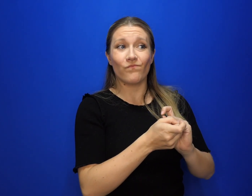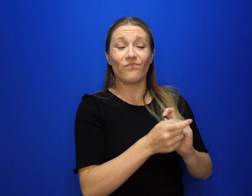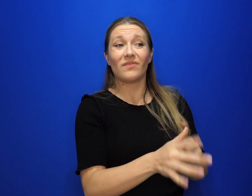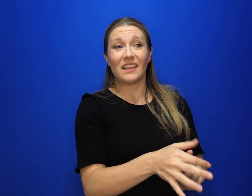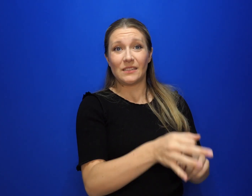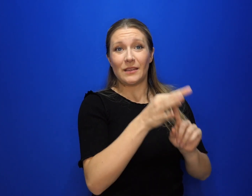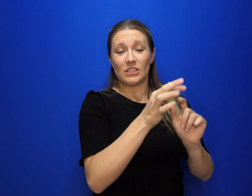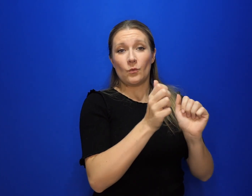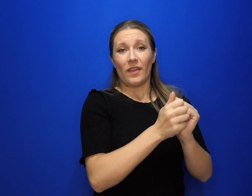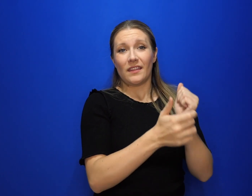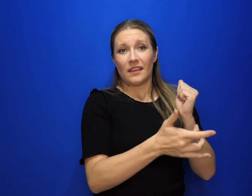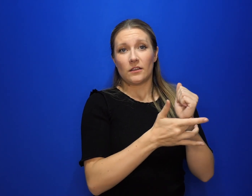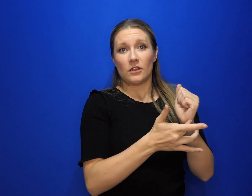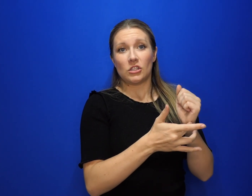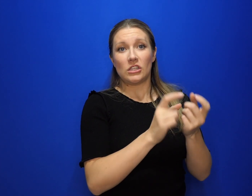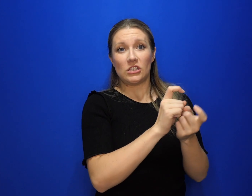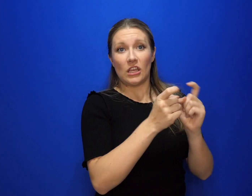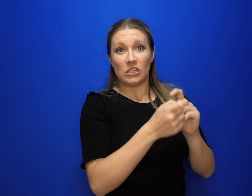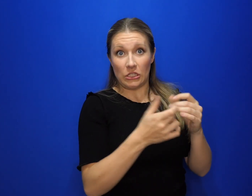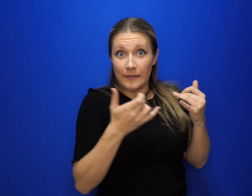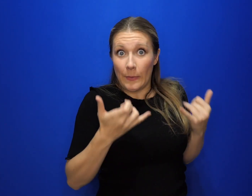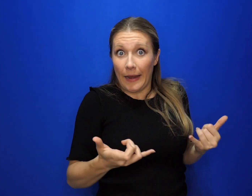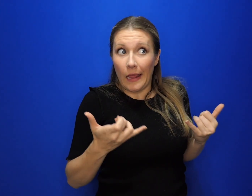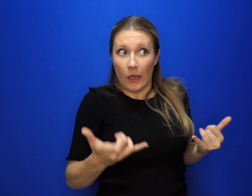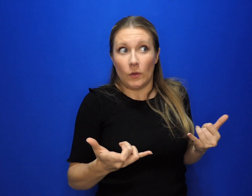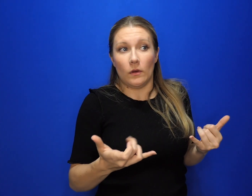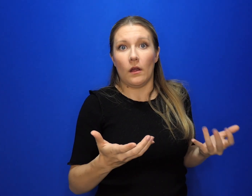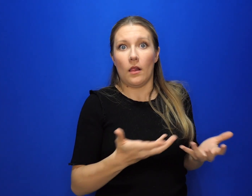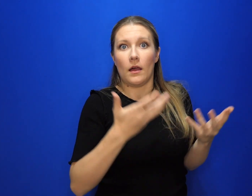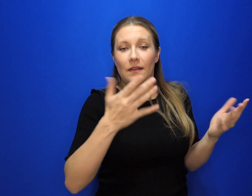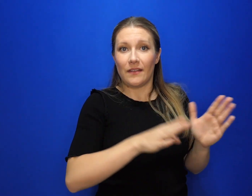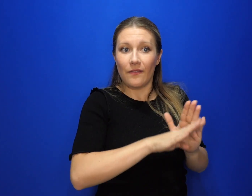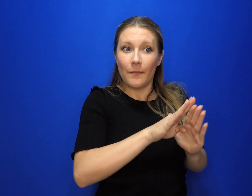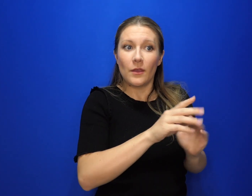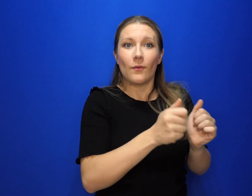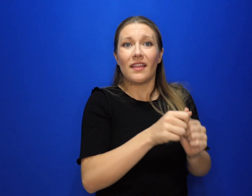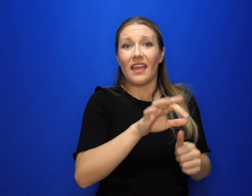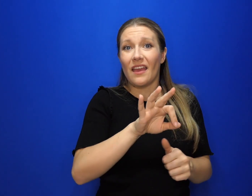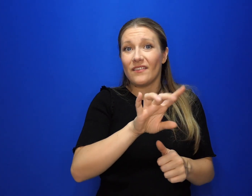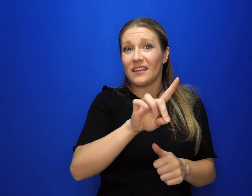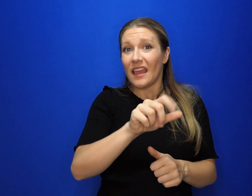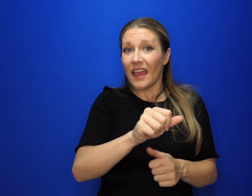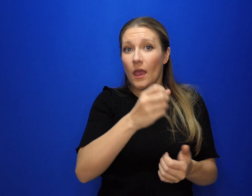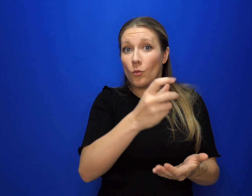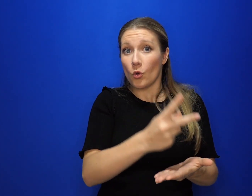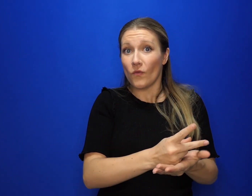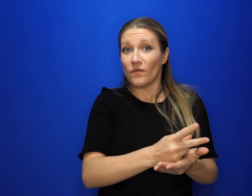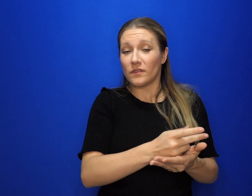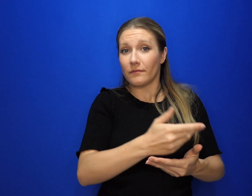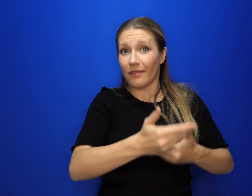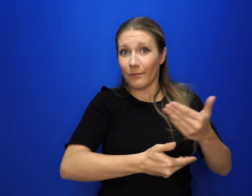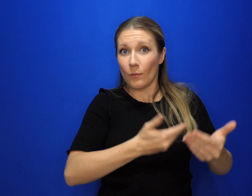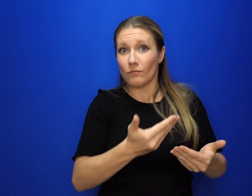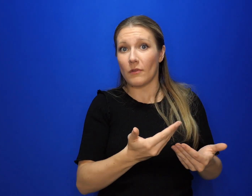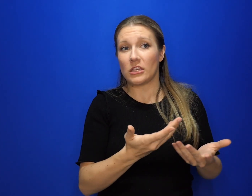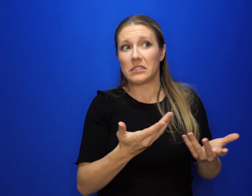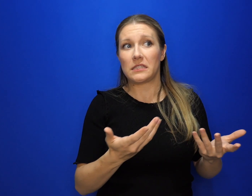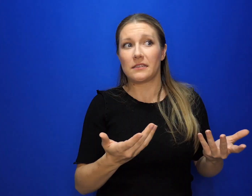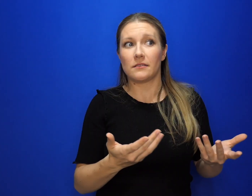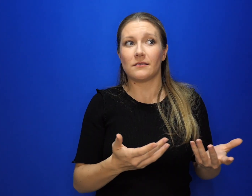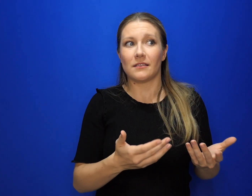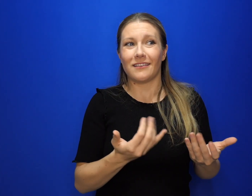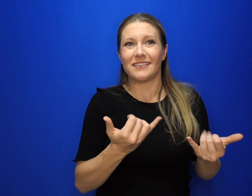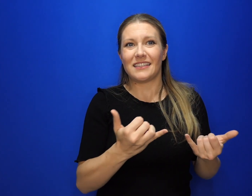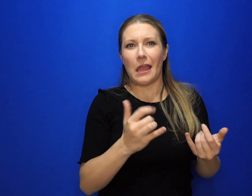especially with the technology that's changing the way that it is right now with all of the FDA approved products, there is